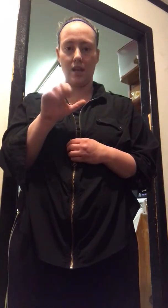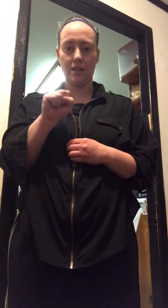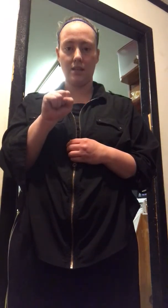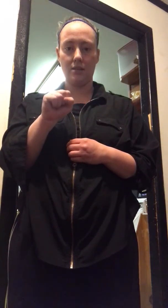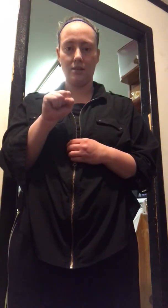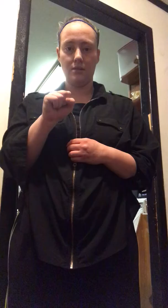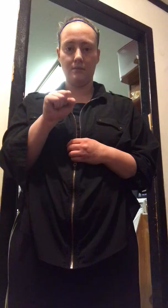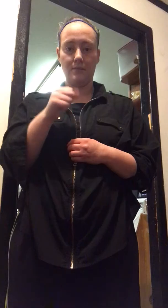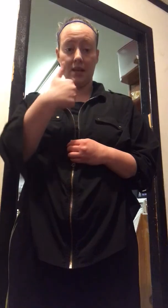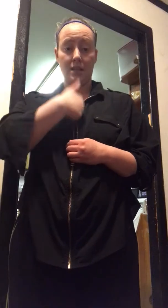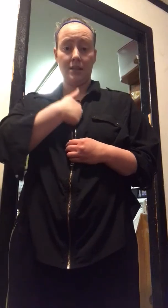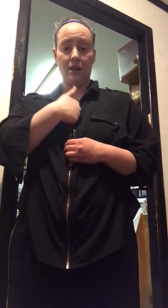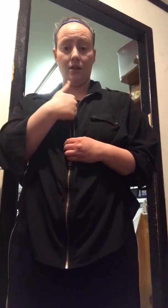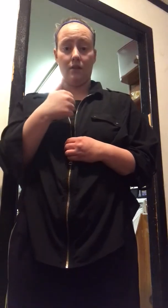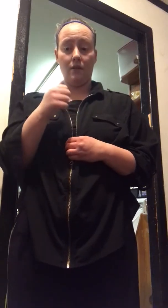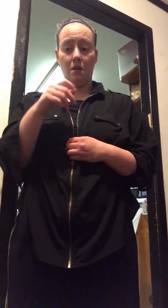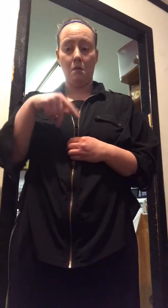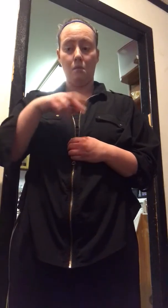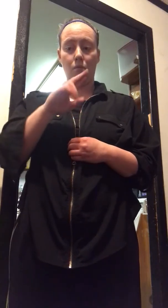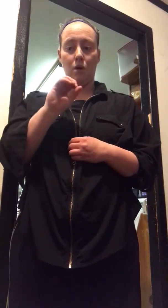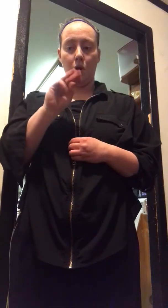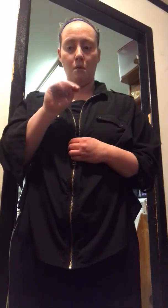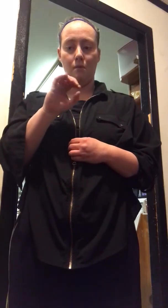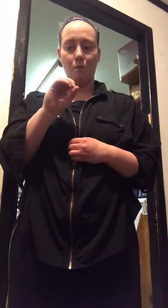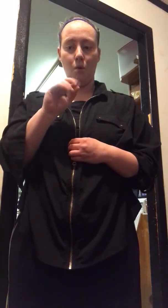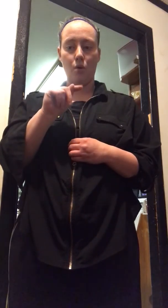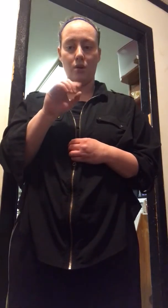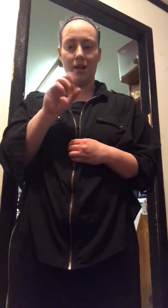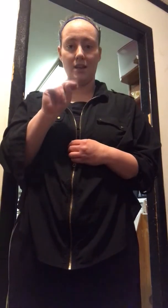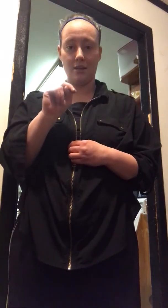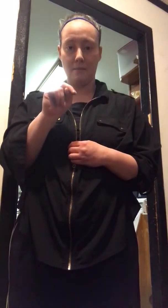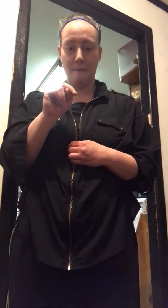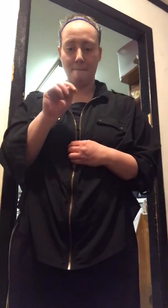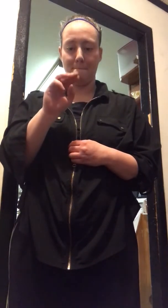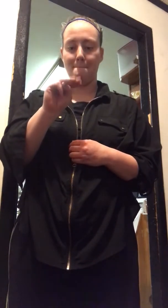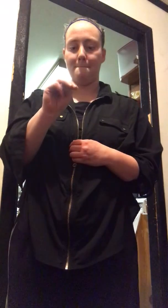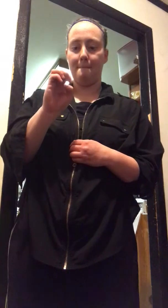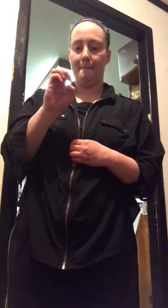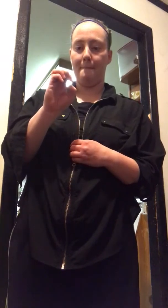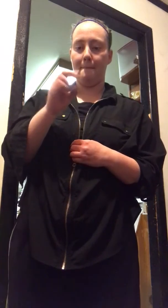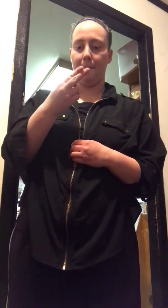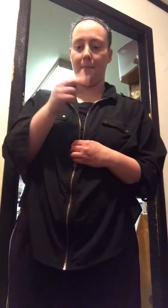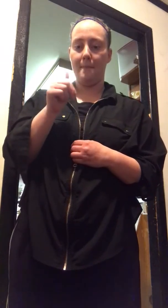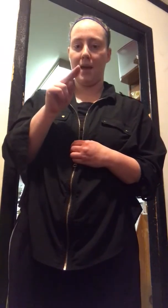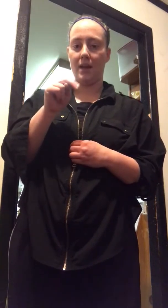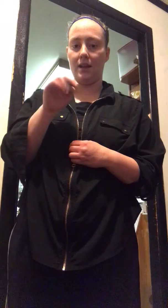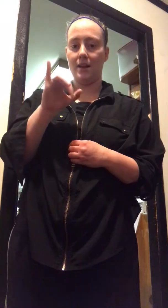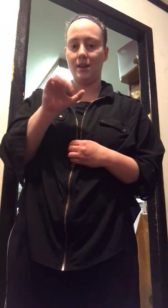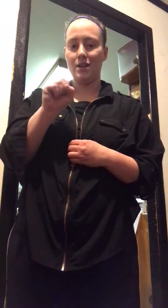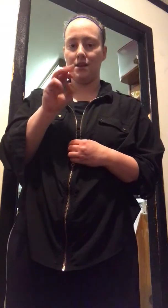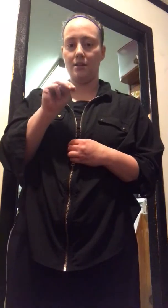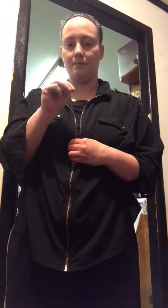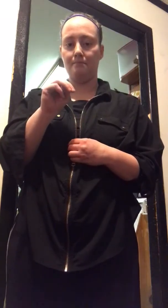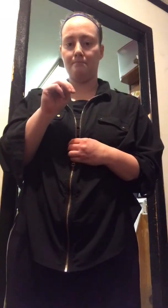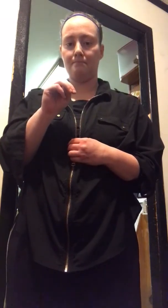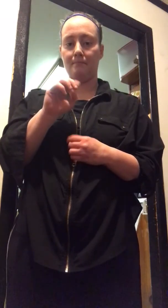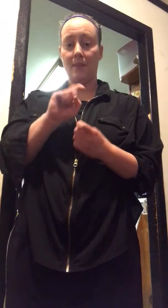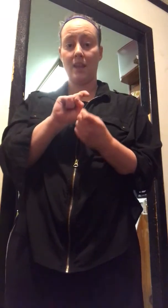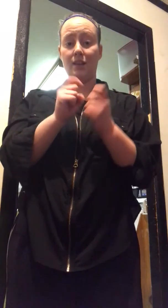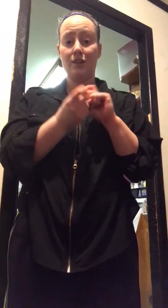Self-promoting mechanism that causes changes further